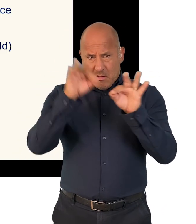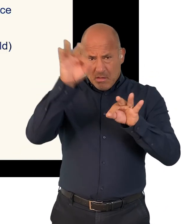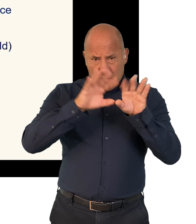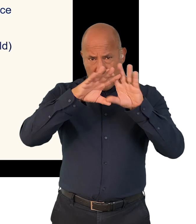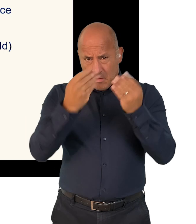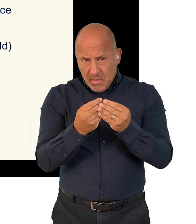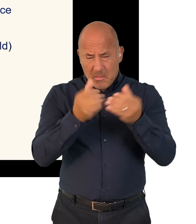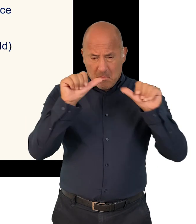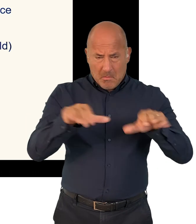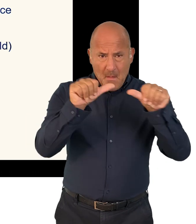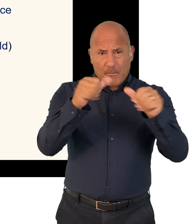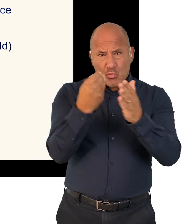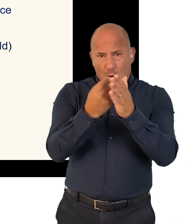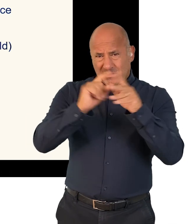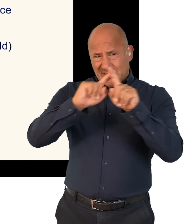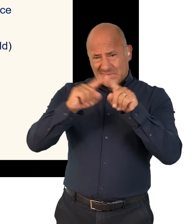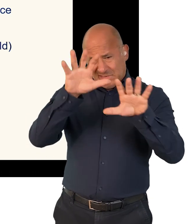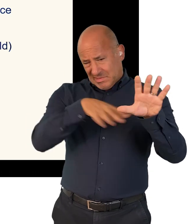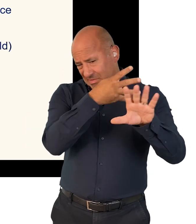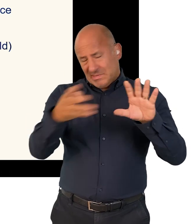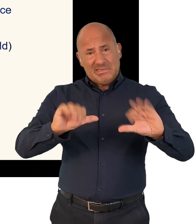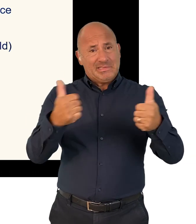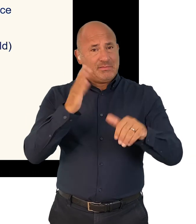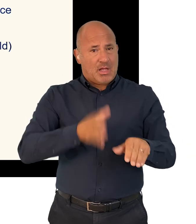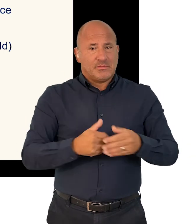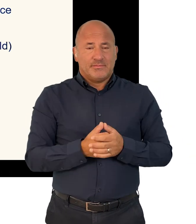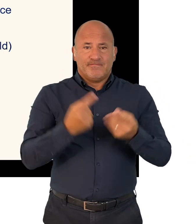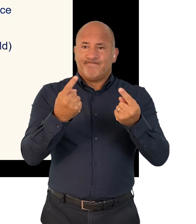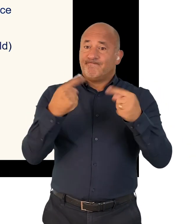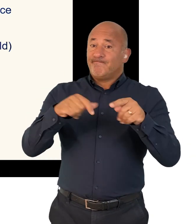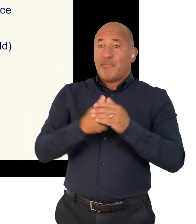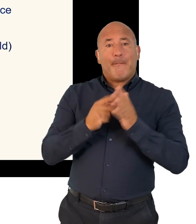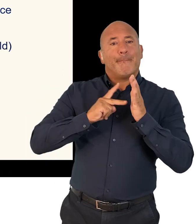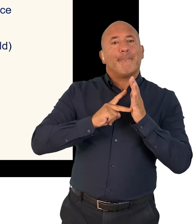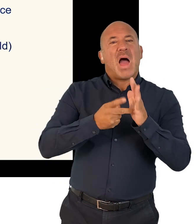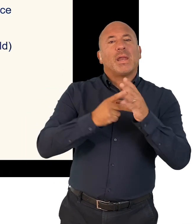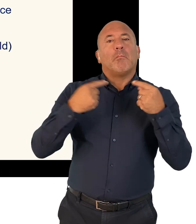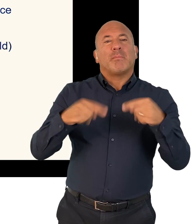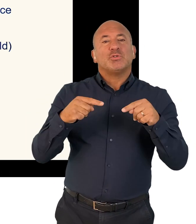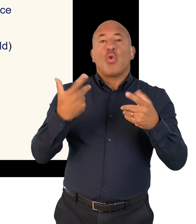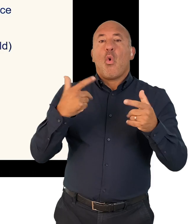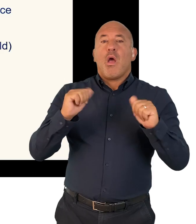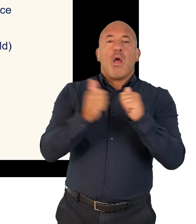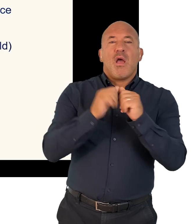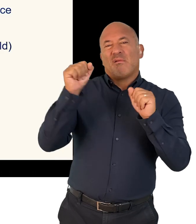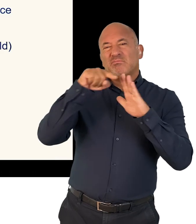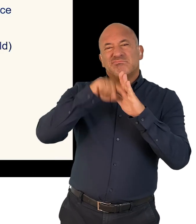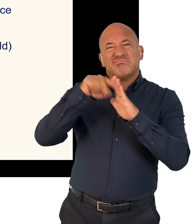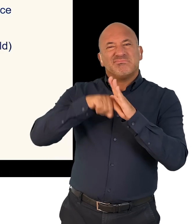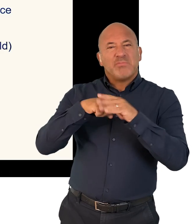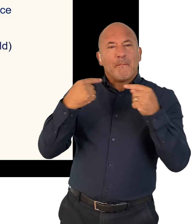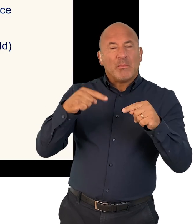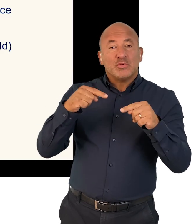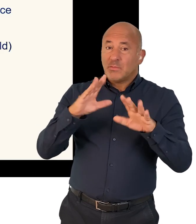scope certainty, professionally ascertained and documented. Planning permission or granting of other statutory